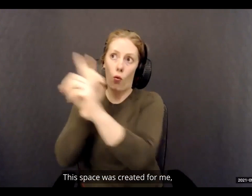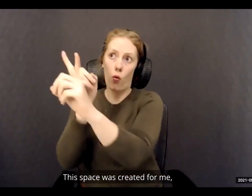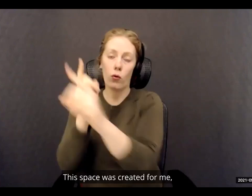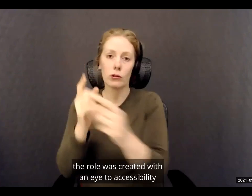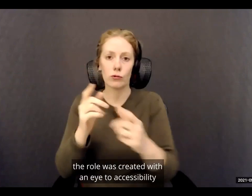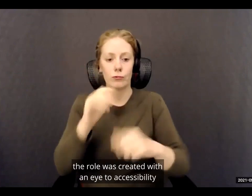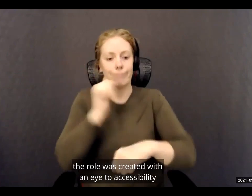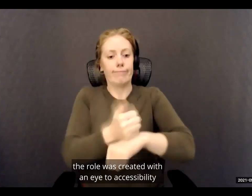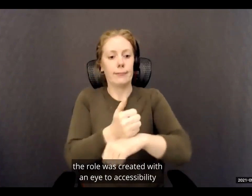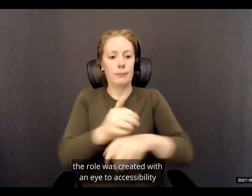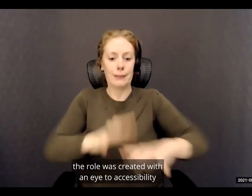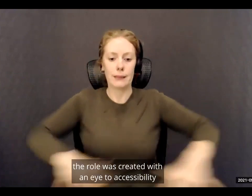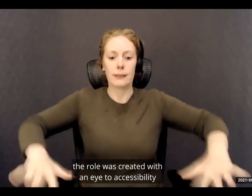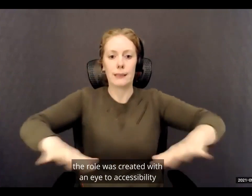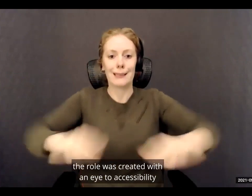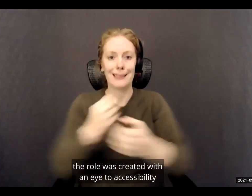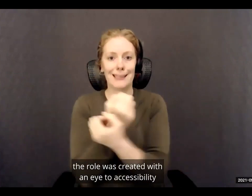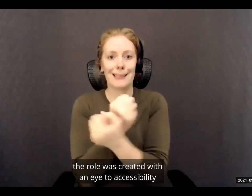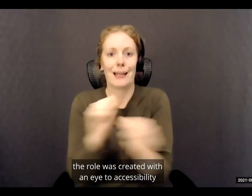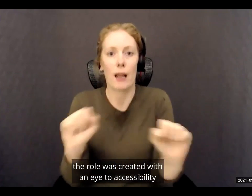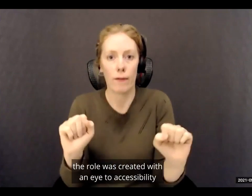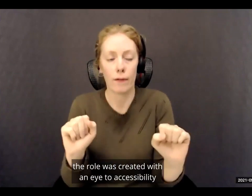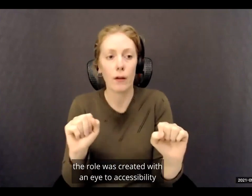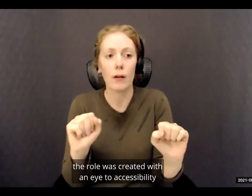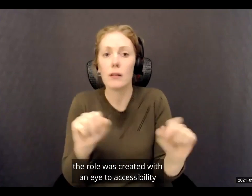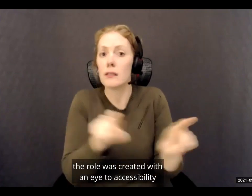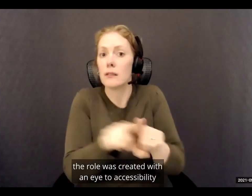me. The role was created